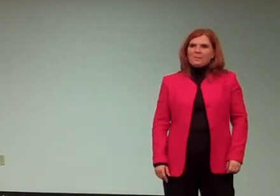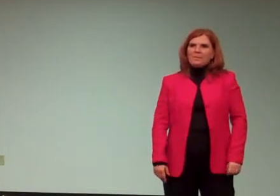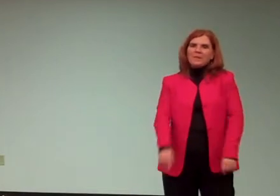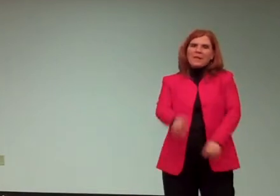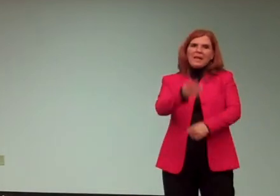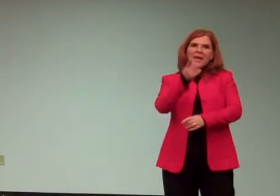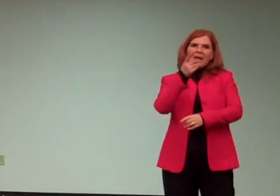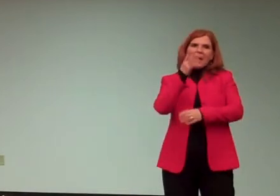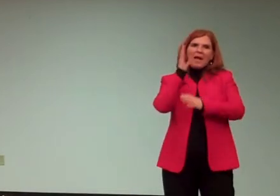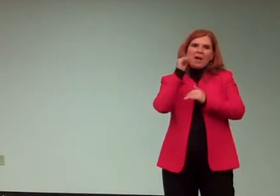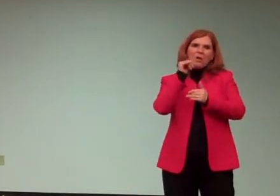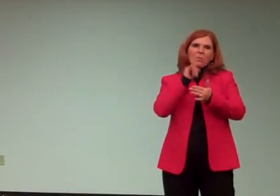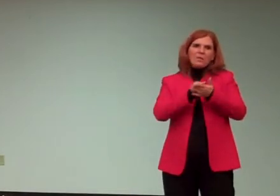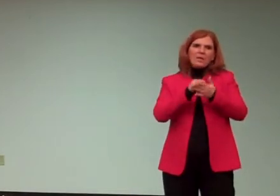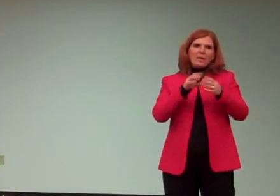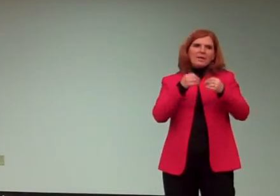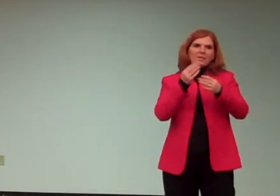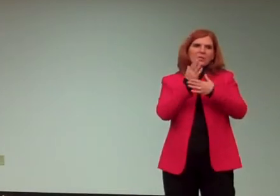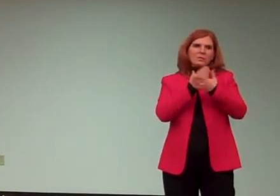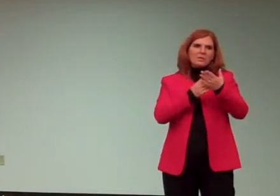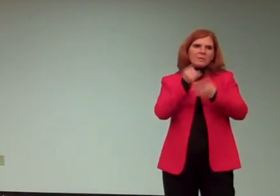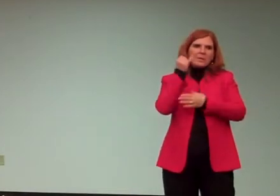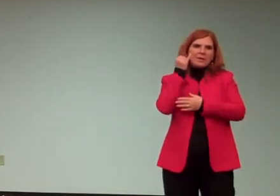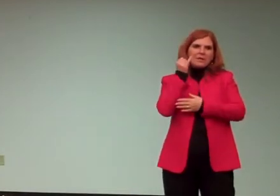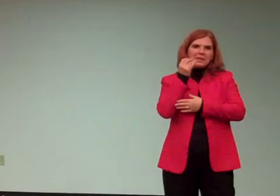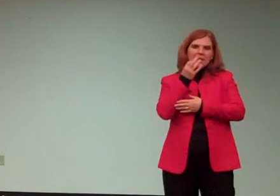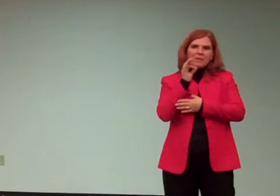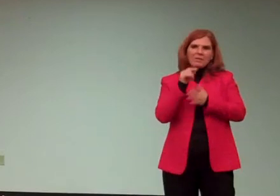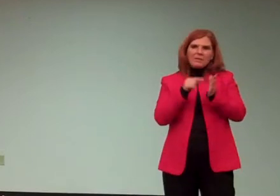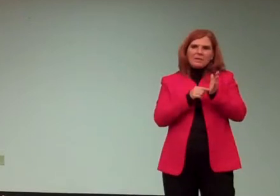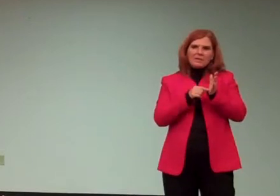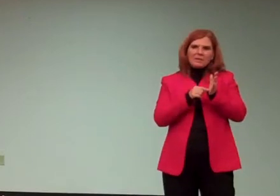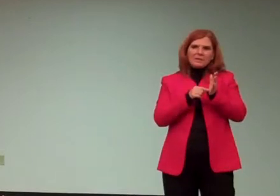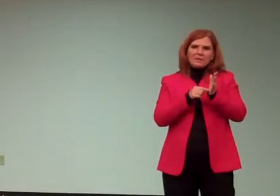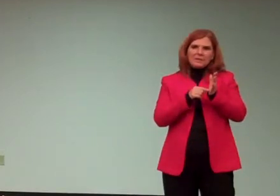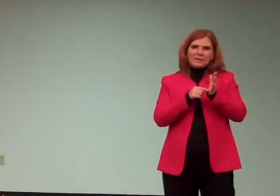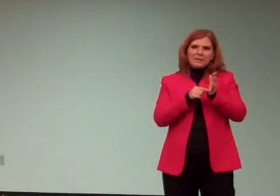I think that, I hope that gives you some sense of this